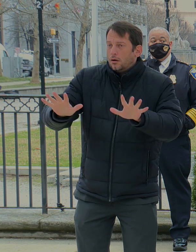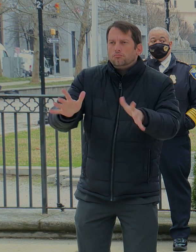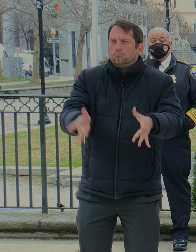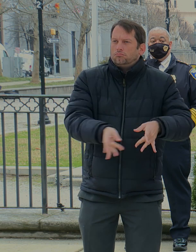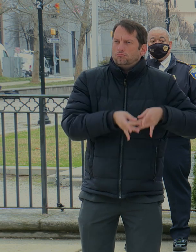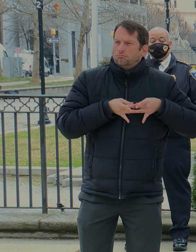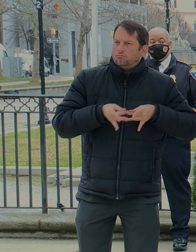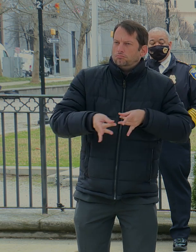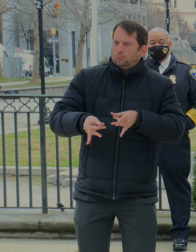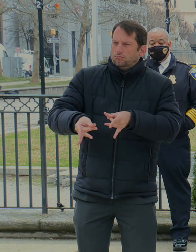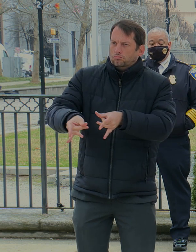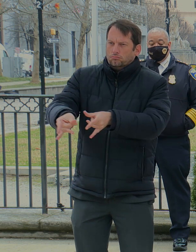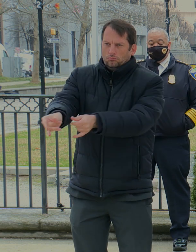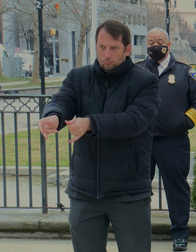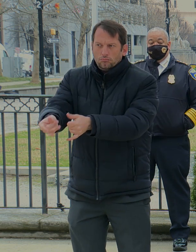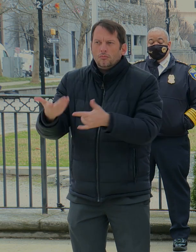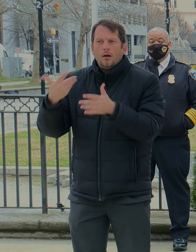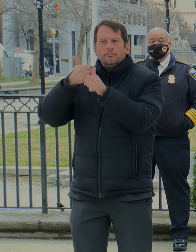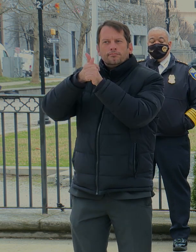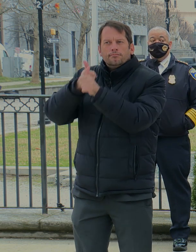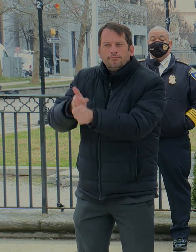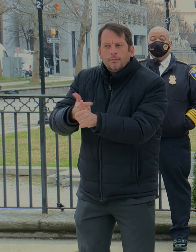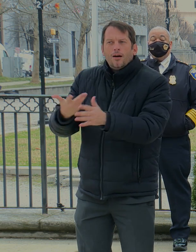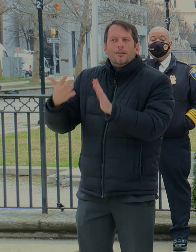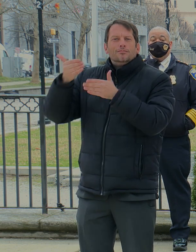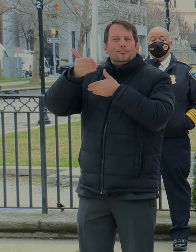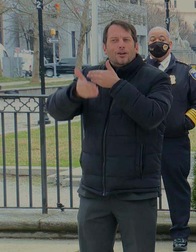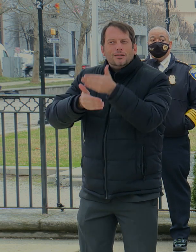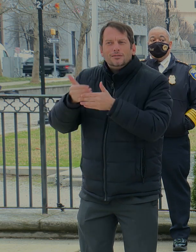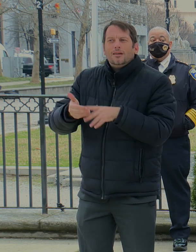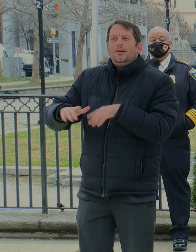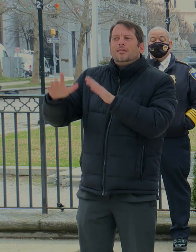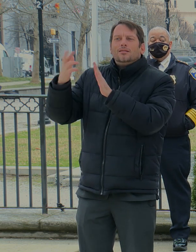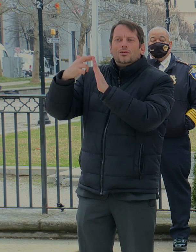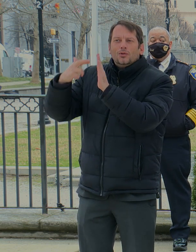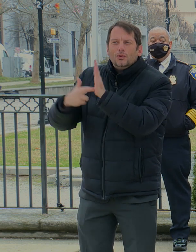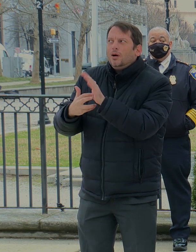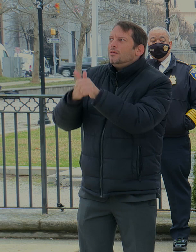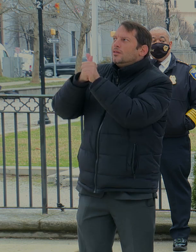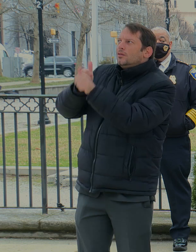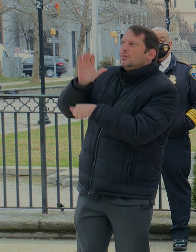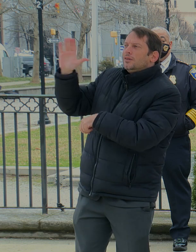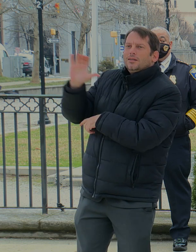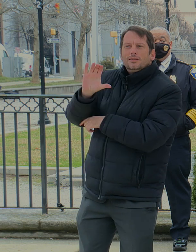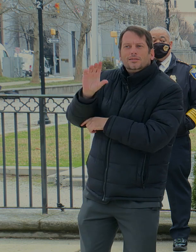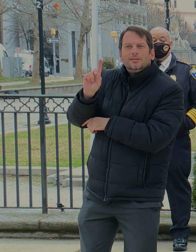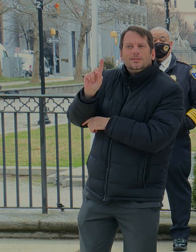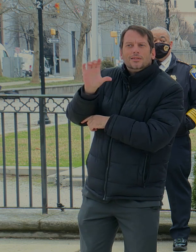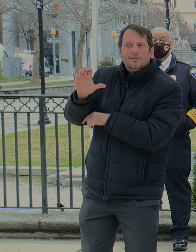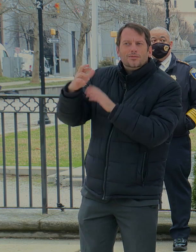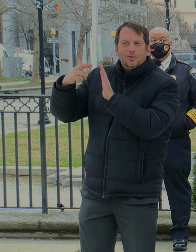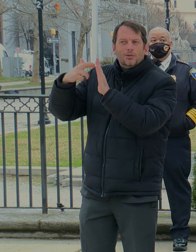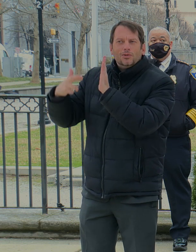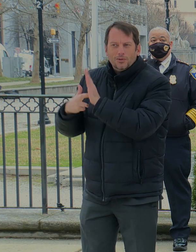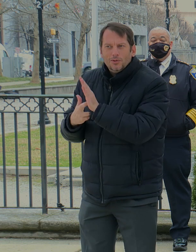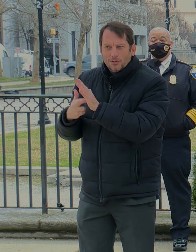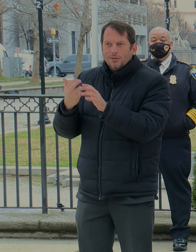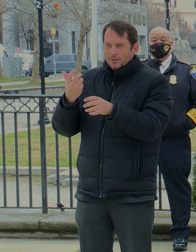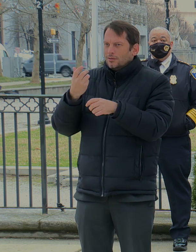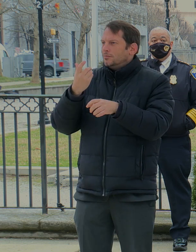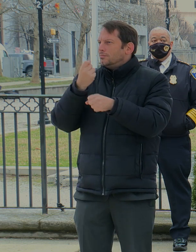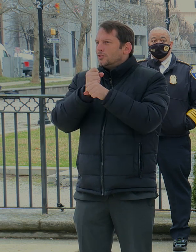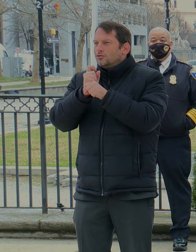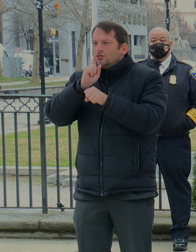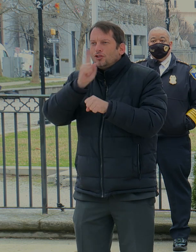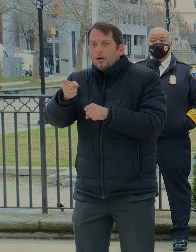outlined by the CDC's Advisory Committee on Immunization Practices. Maximize benefits and minimize harm,